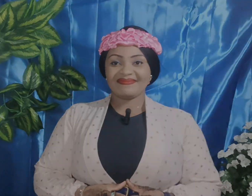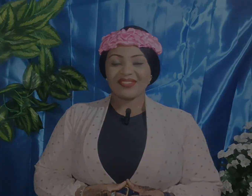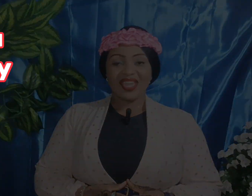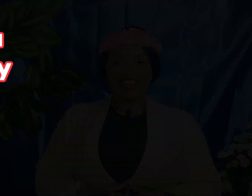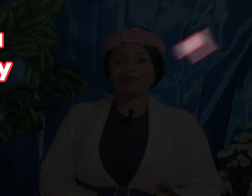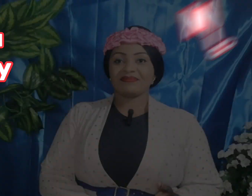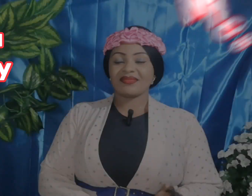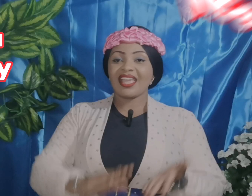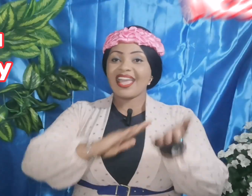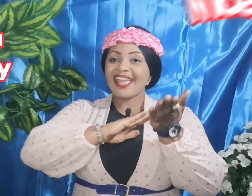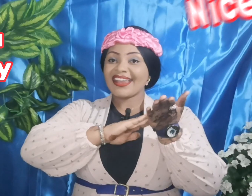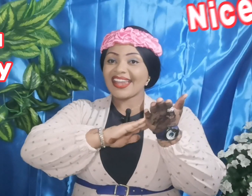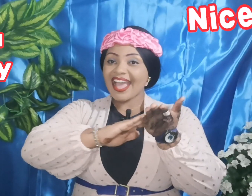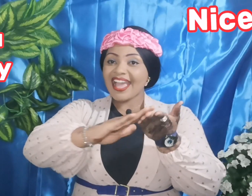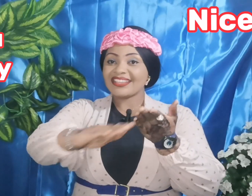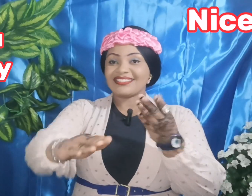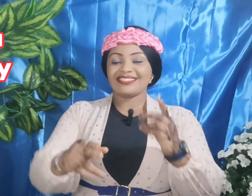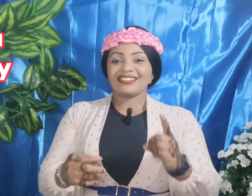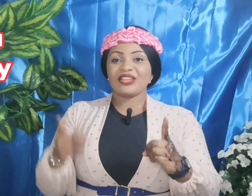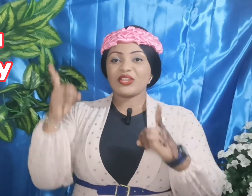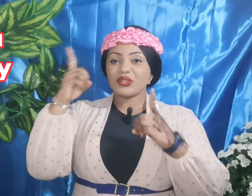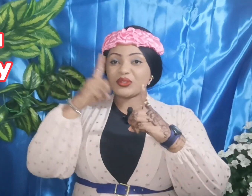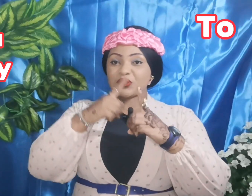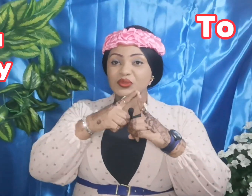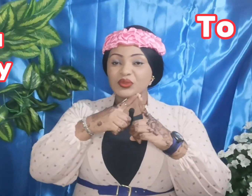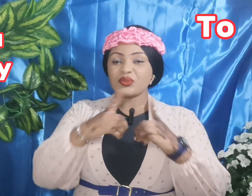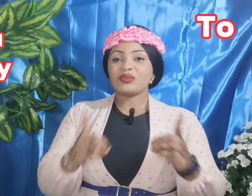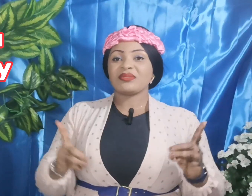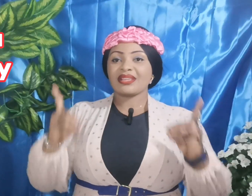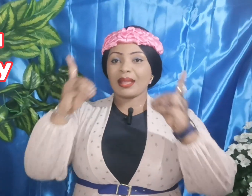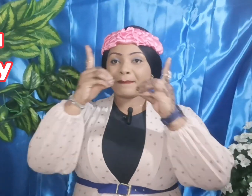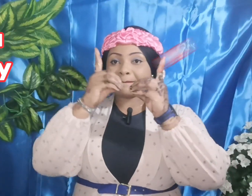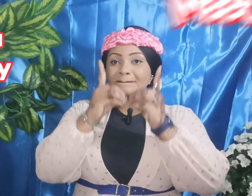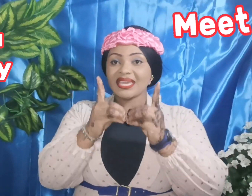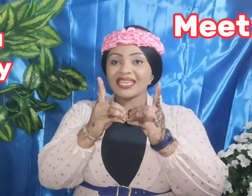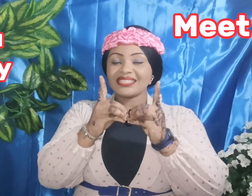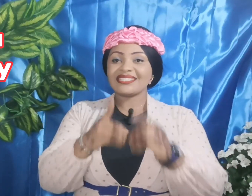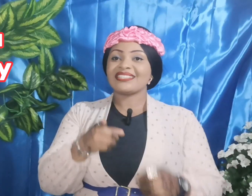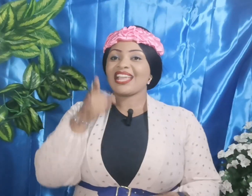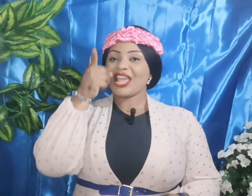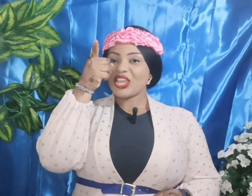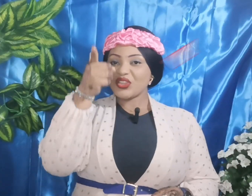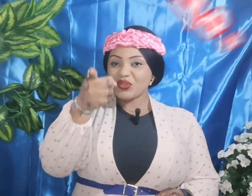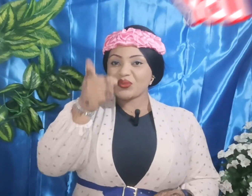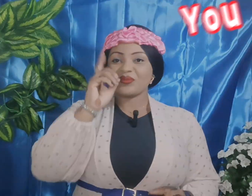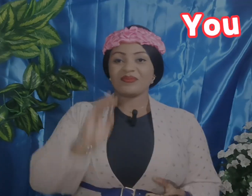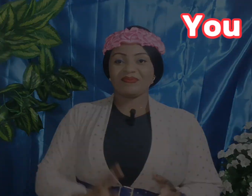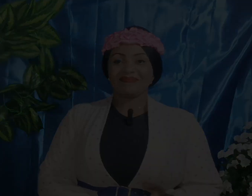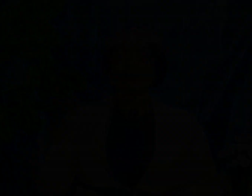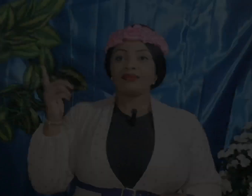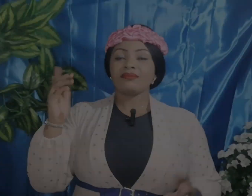you. Okay? Nice to meet you.